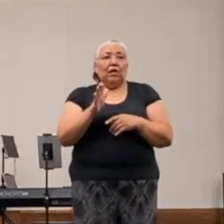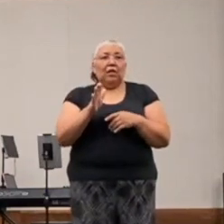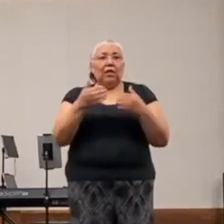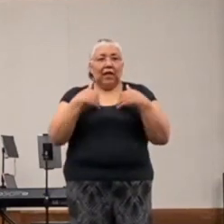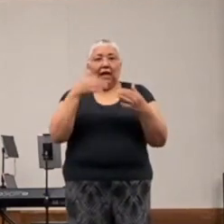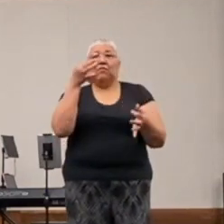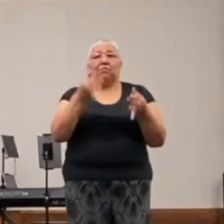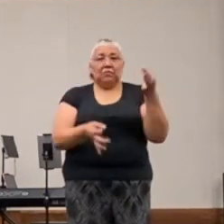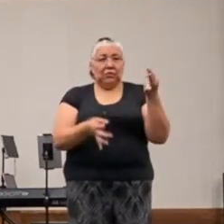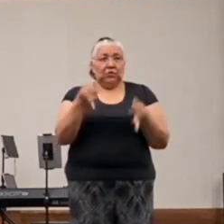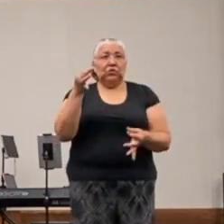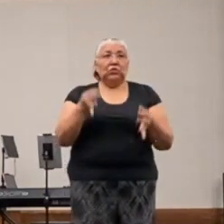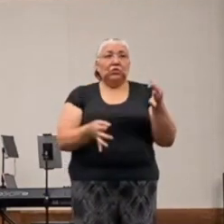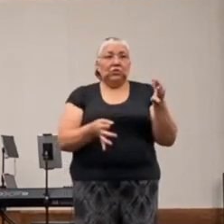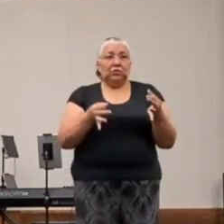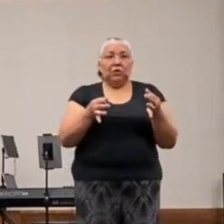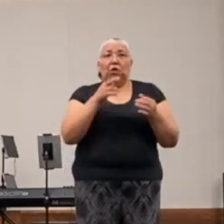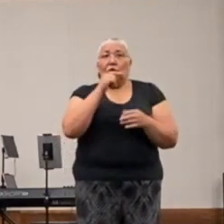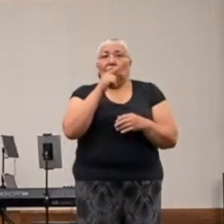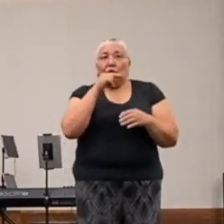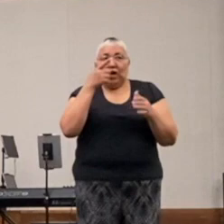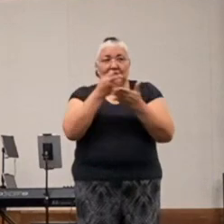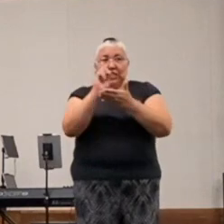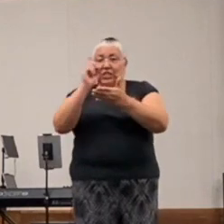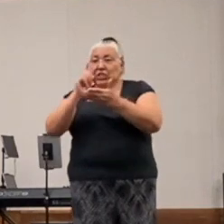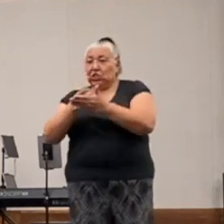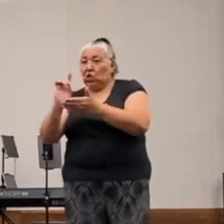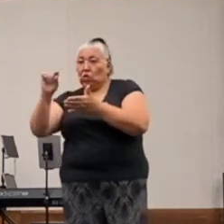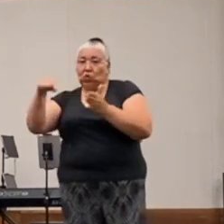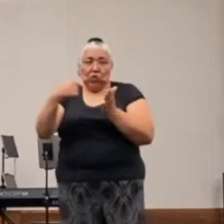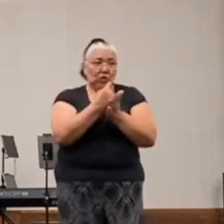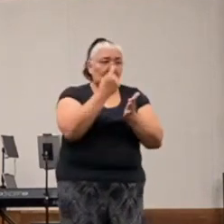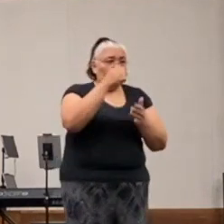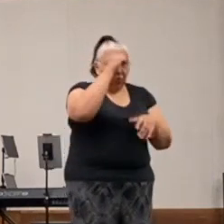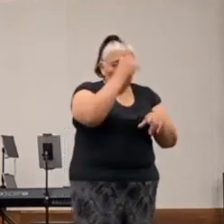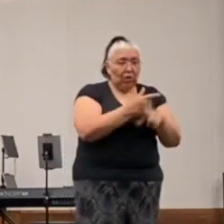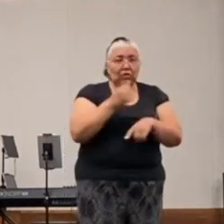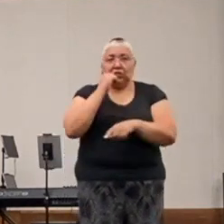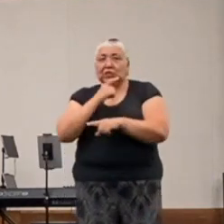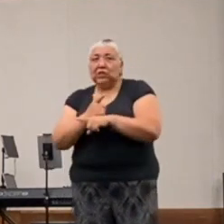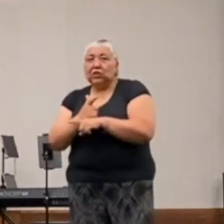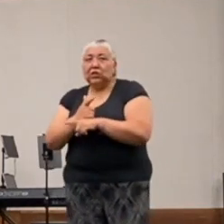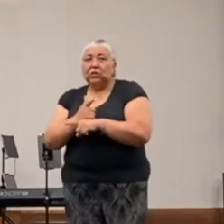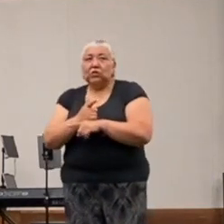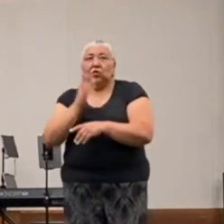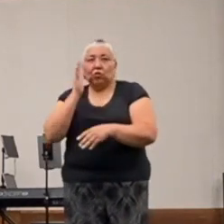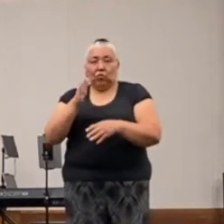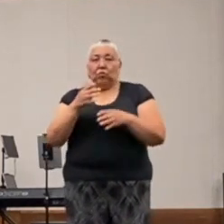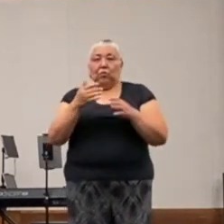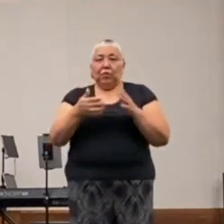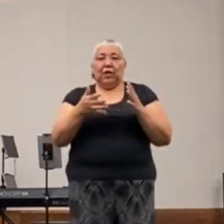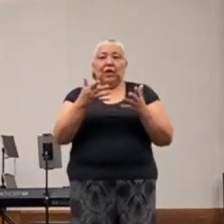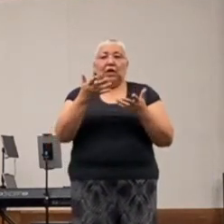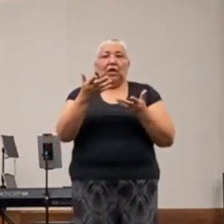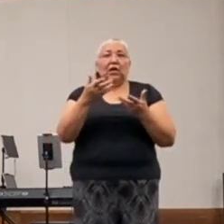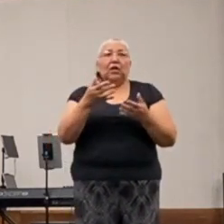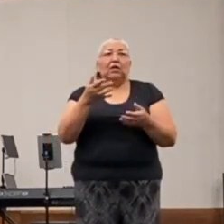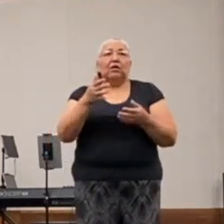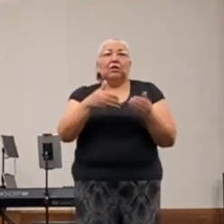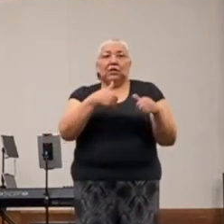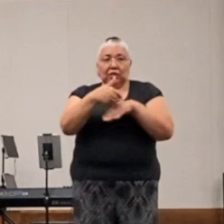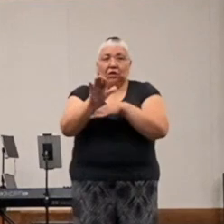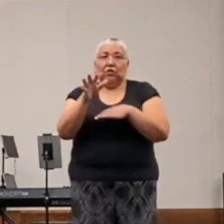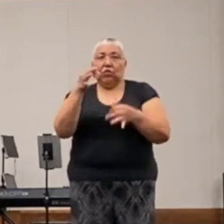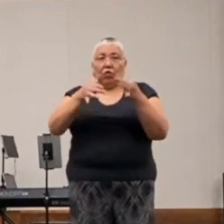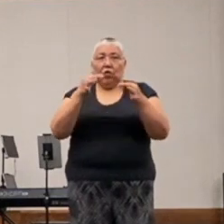judgment. Whoever insults his brother or sister will be subject to the court. Whoever says you